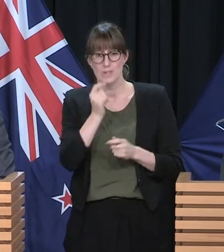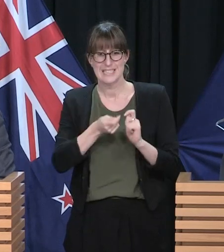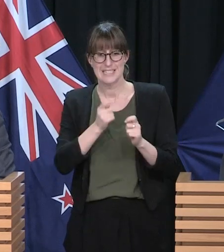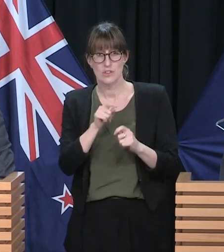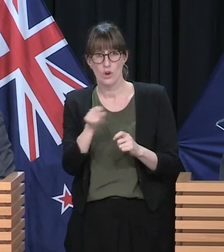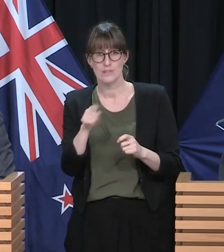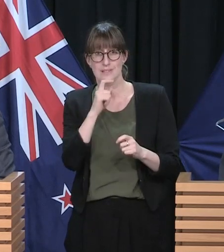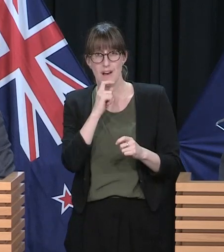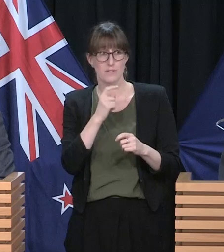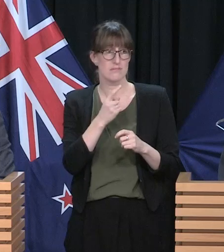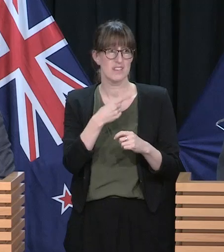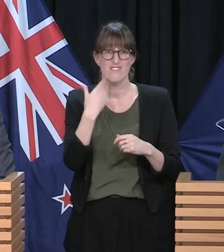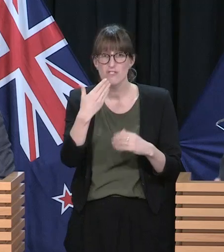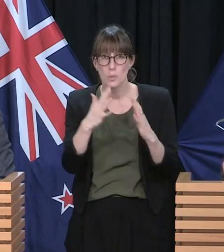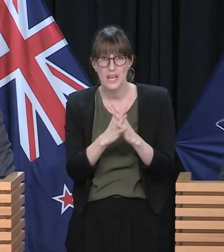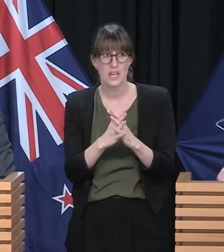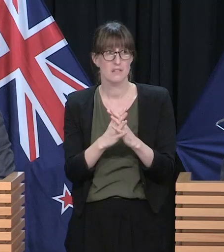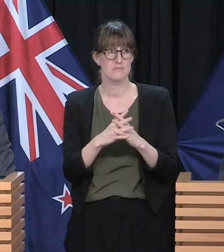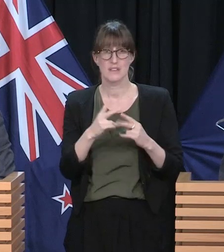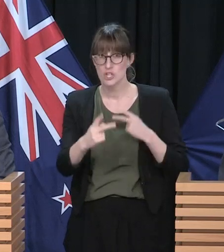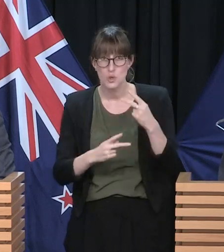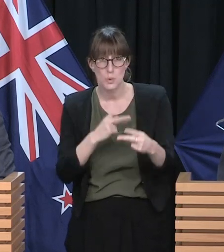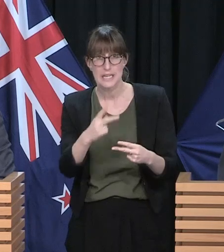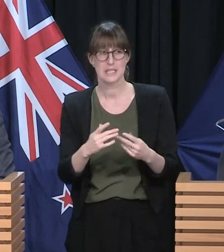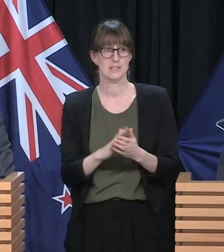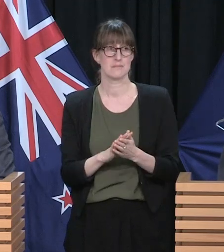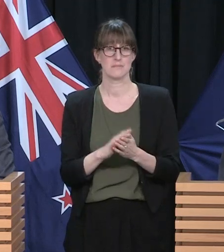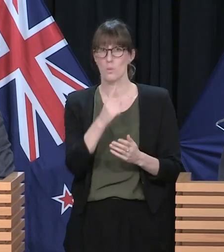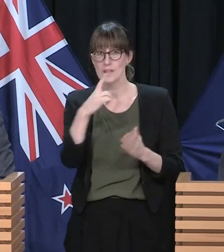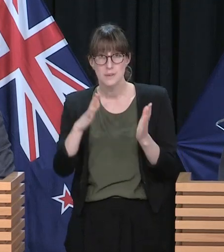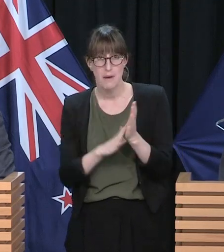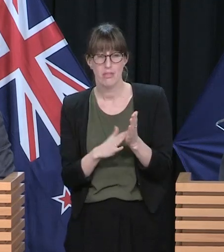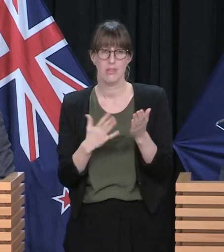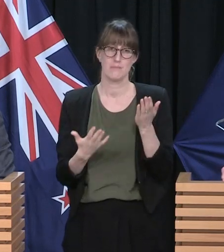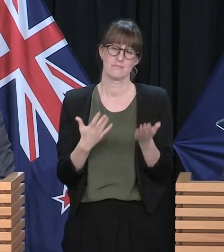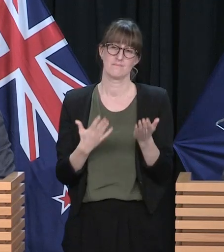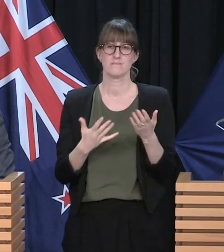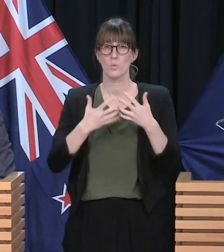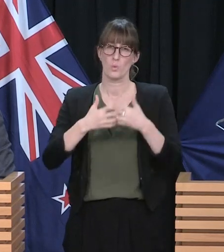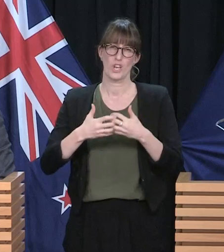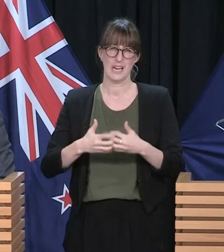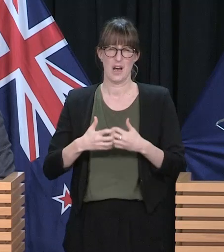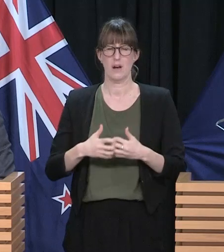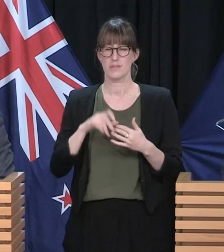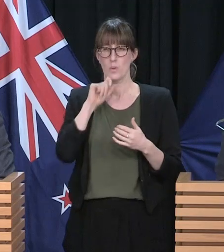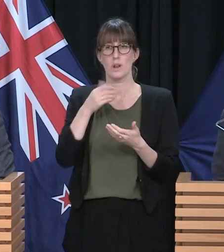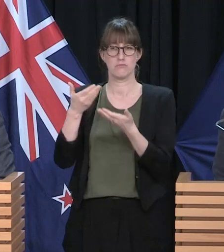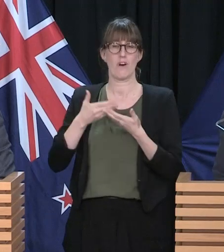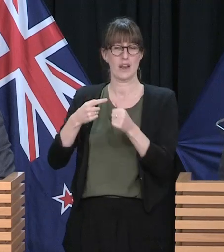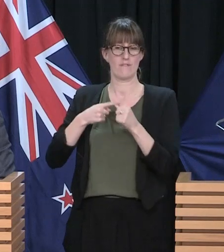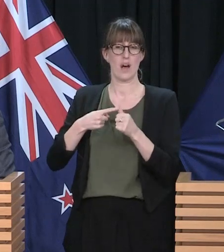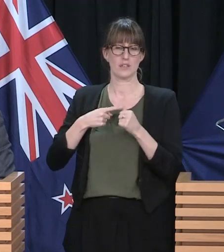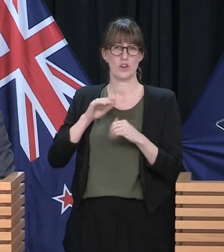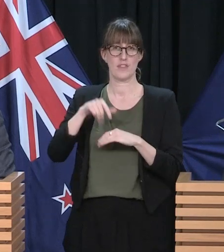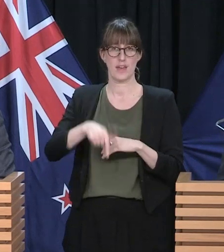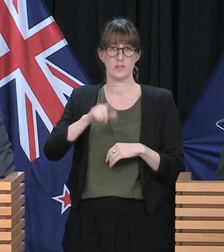fortnightly, or 3 to 4 weekly, and we're just working out for different groups what the right interval will be for that. We're getting advice on that today. So it won't be